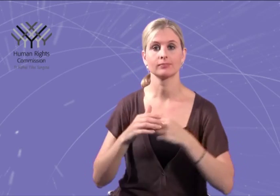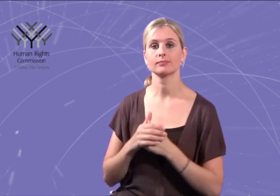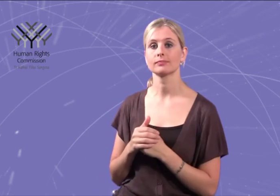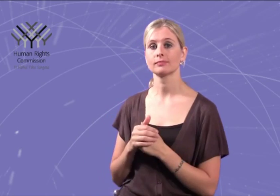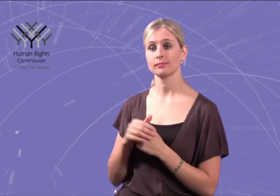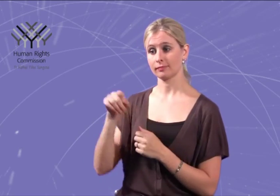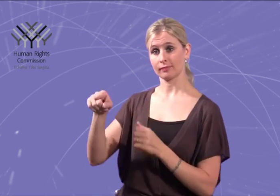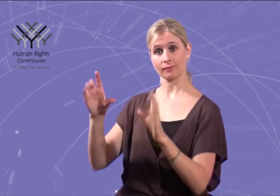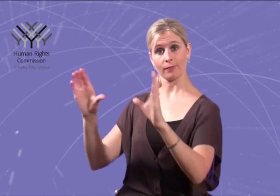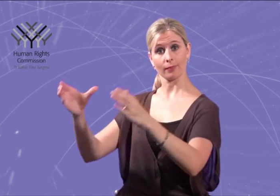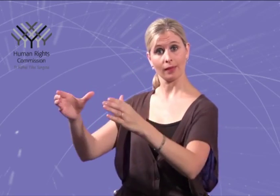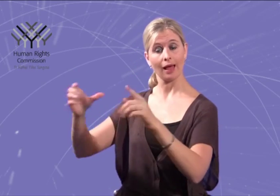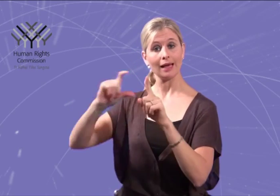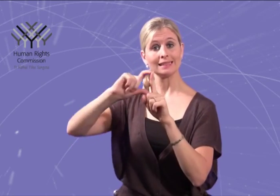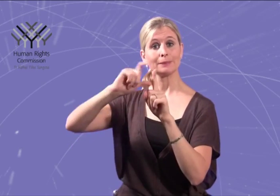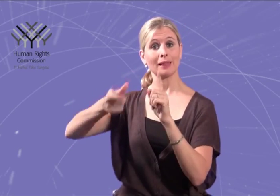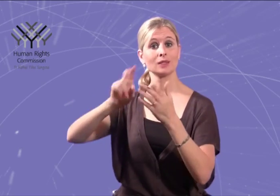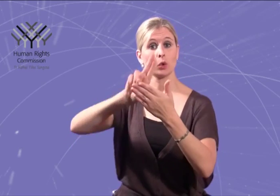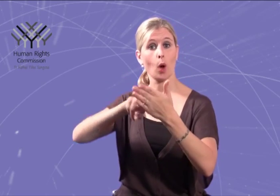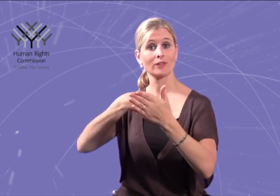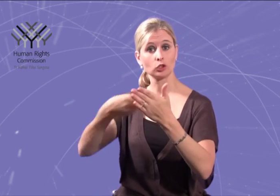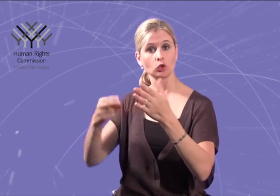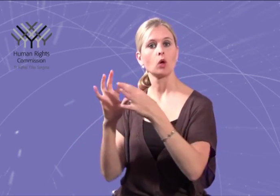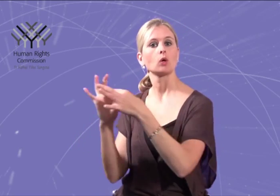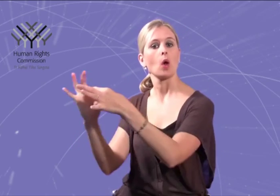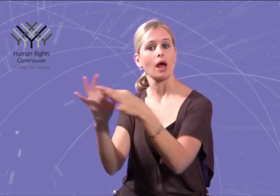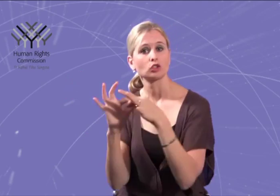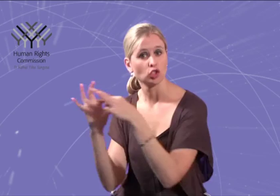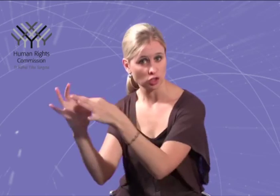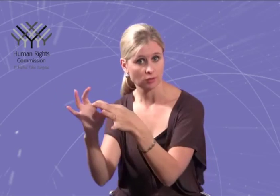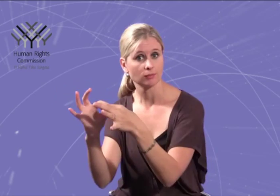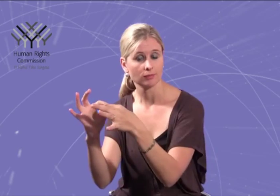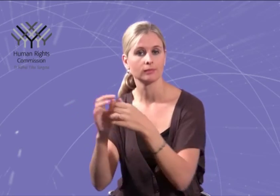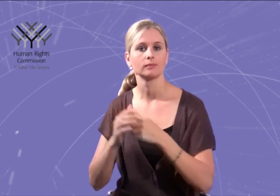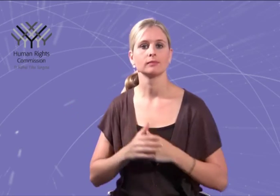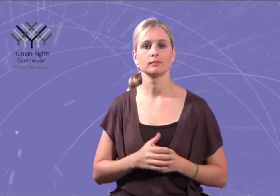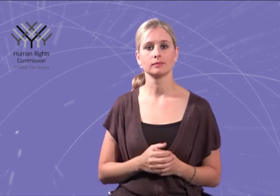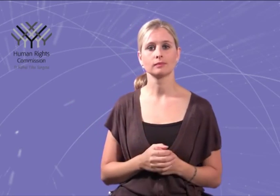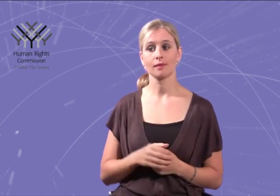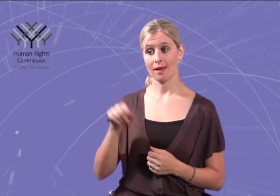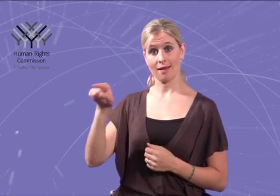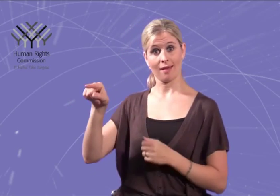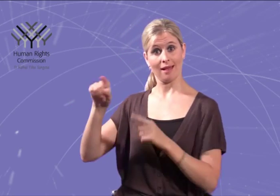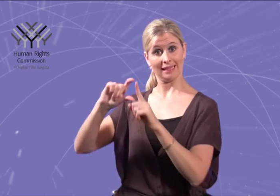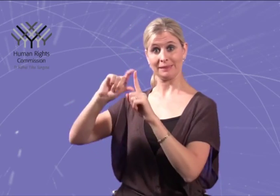and various disabled people's organisations through the Disability Convention